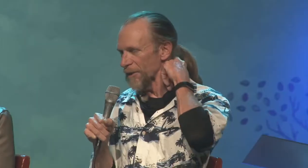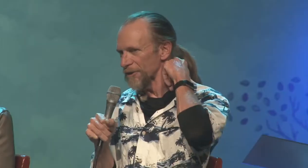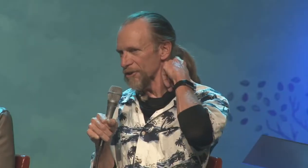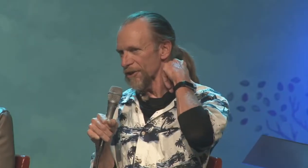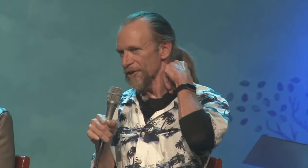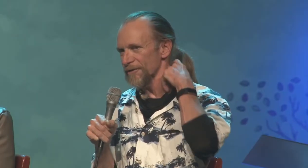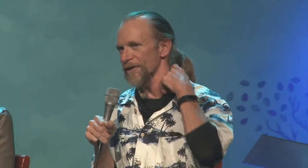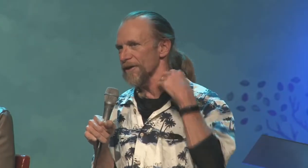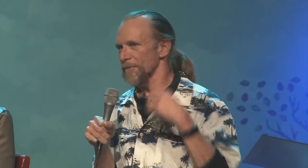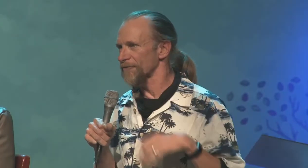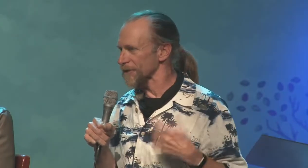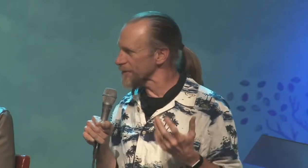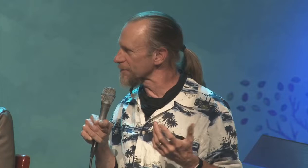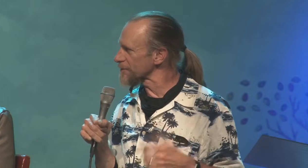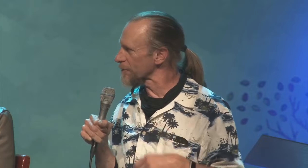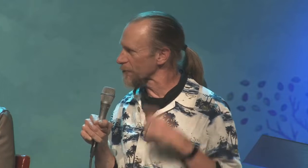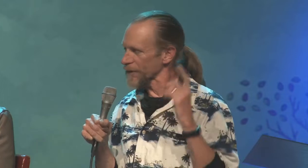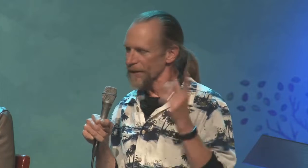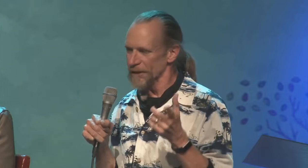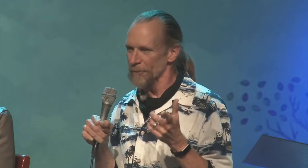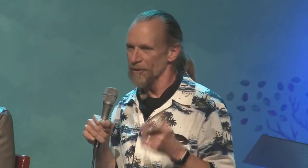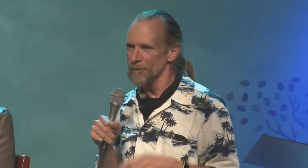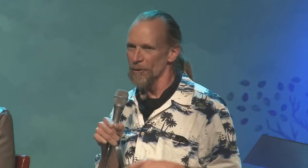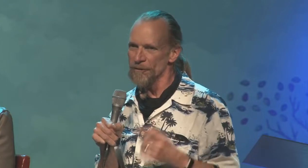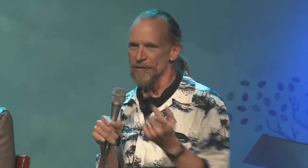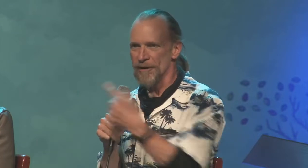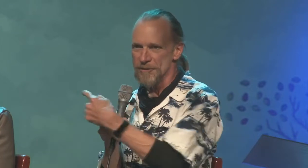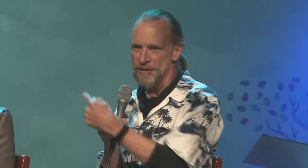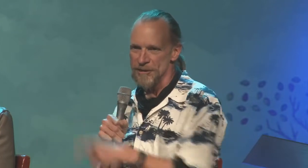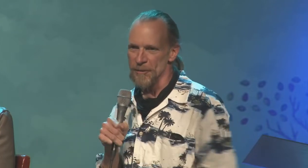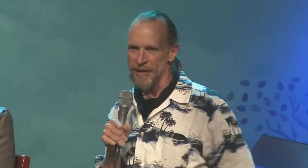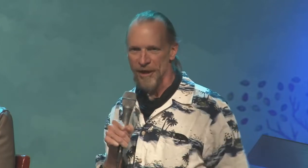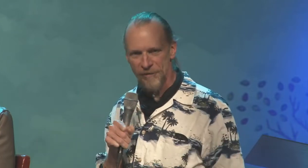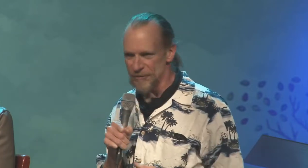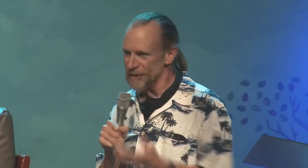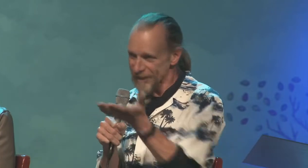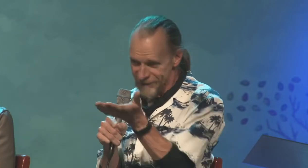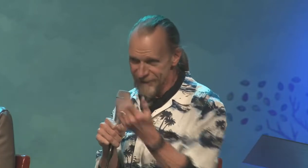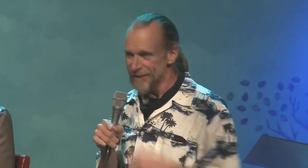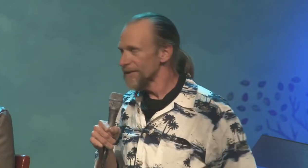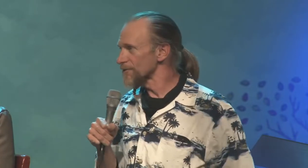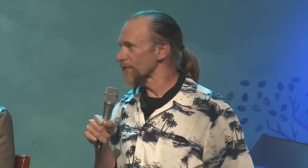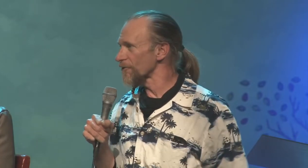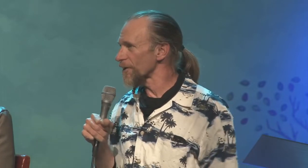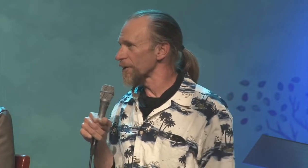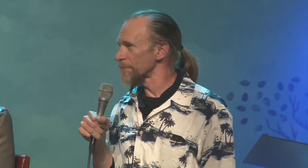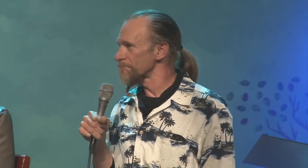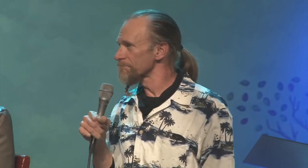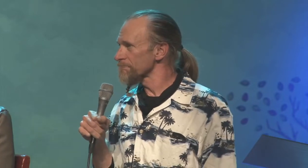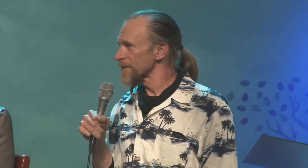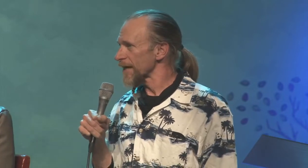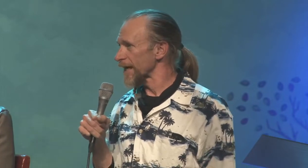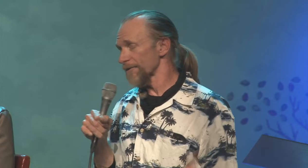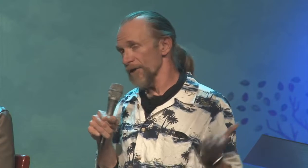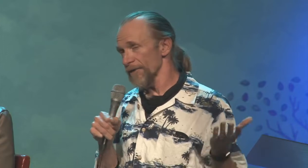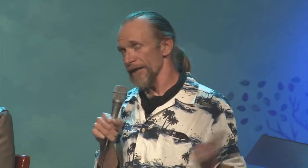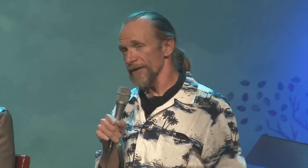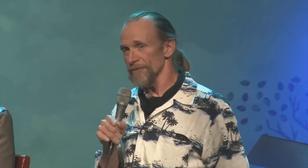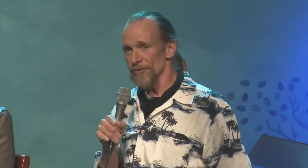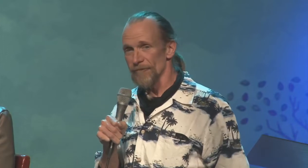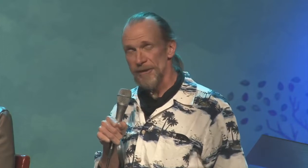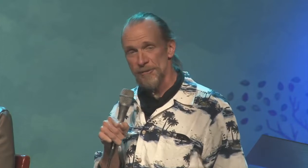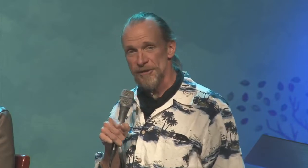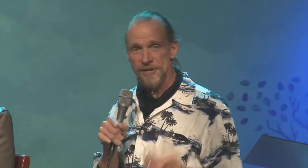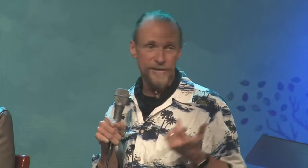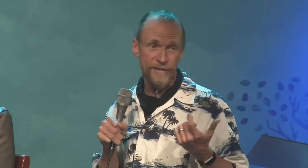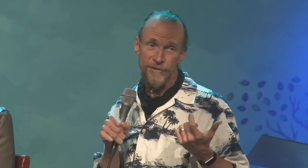job, I'm an engineer. I fix things. I work at Lockheed Martin in Boulder. I also teach a little bit at Colorado State. So, and I run around the house and